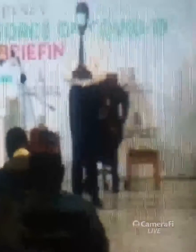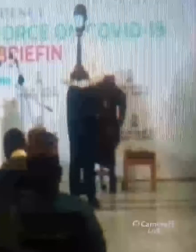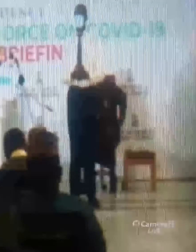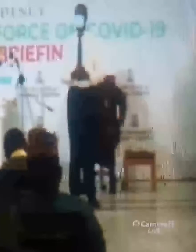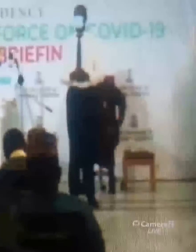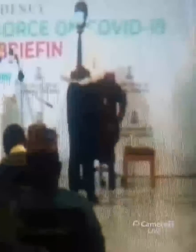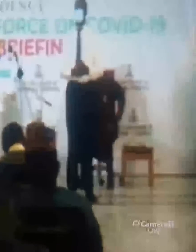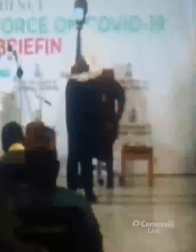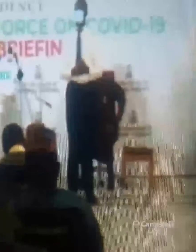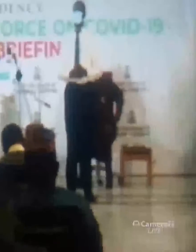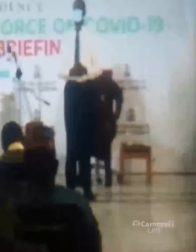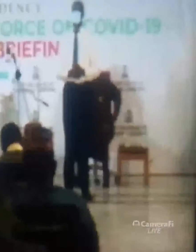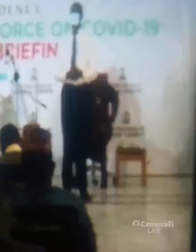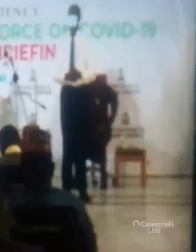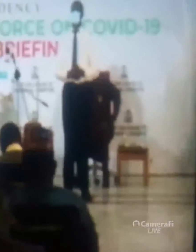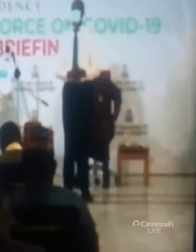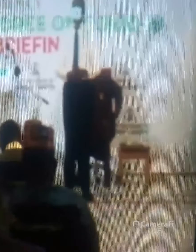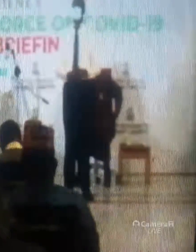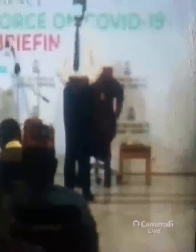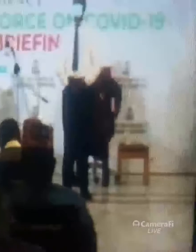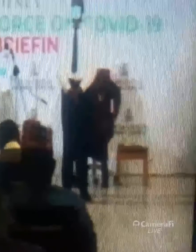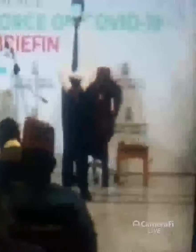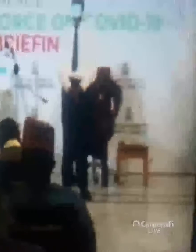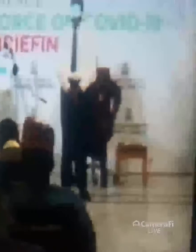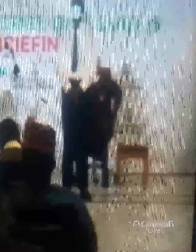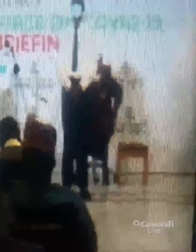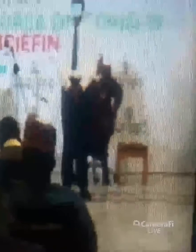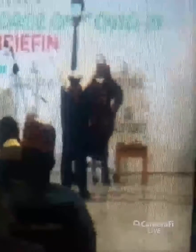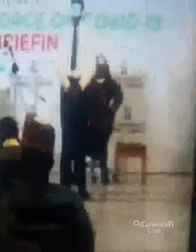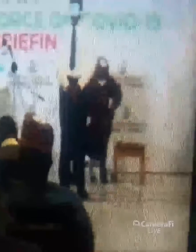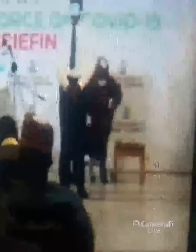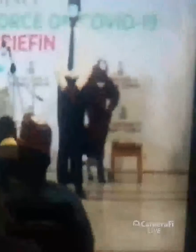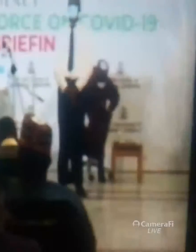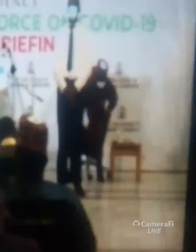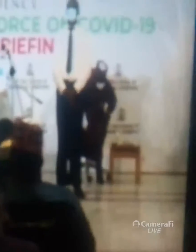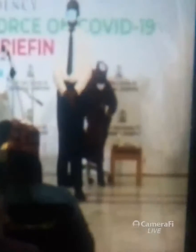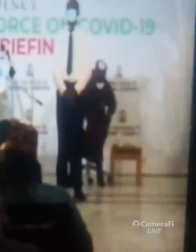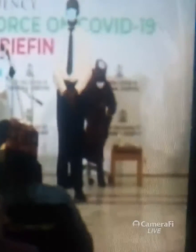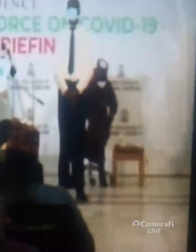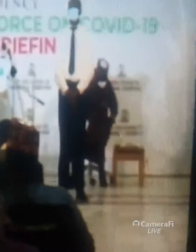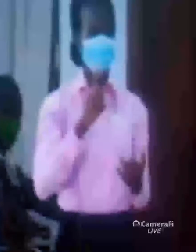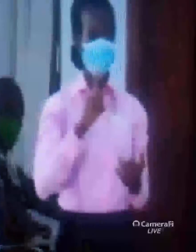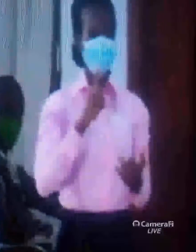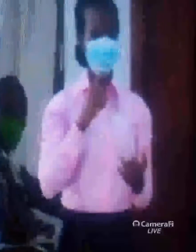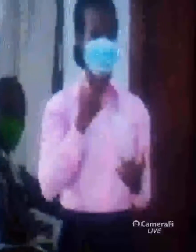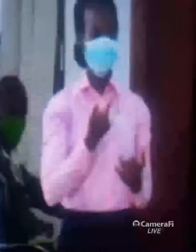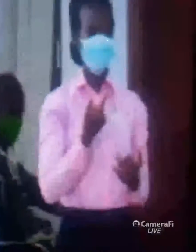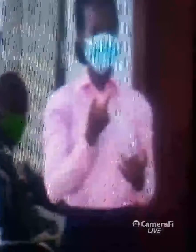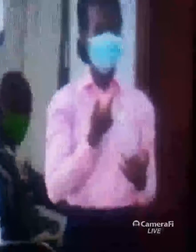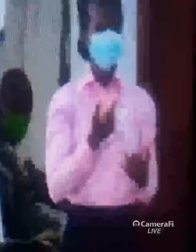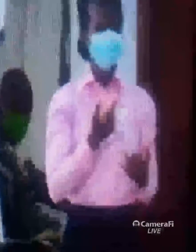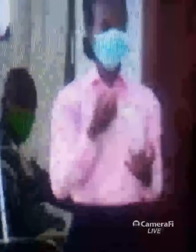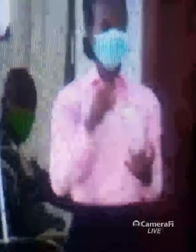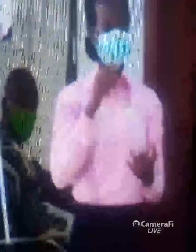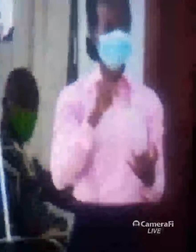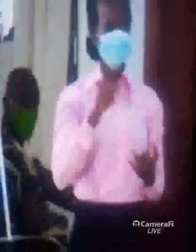Thank you very much, yes. DG SEDC. May I now invite DG